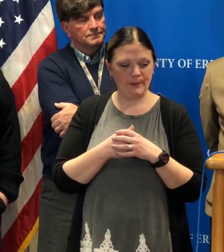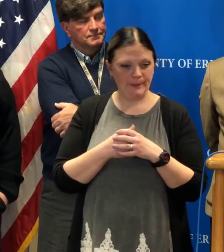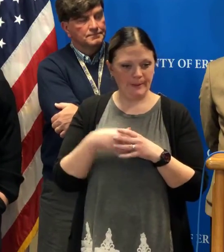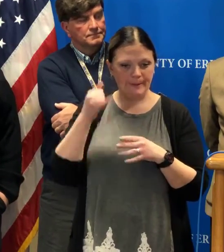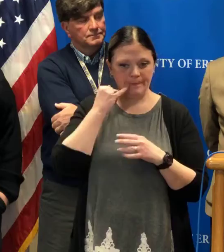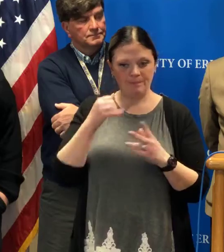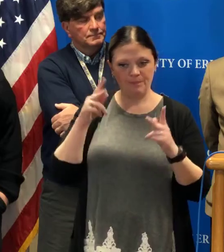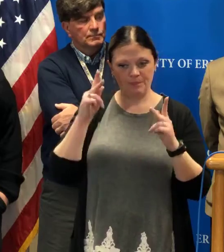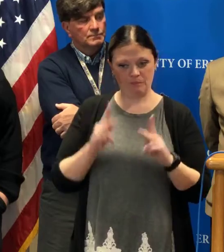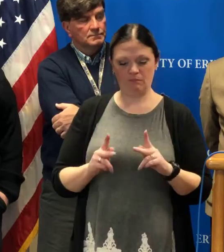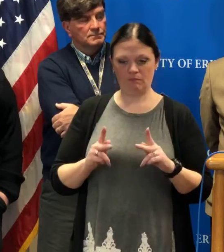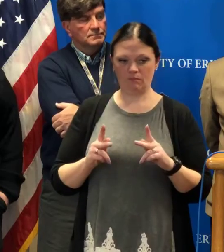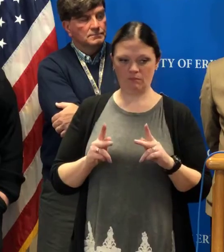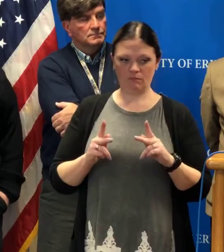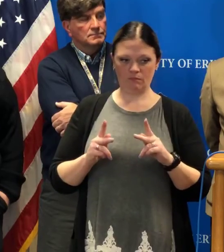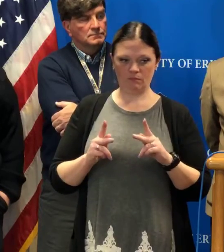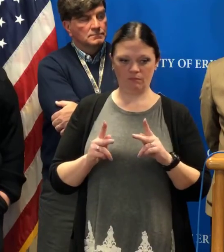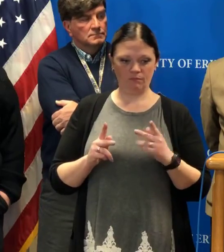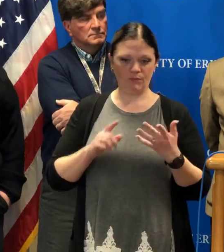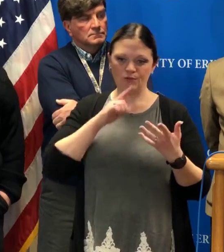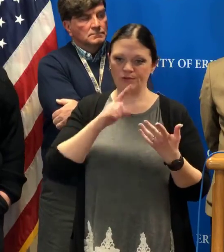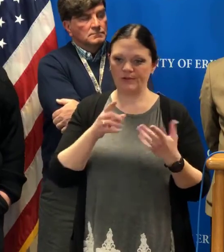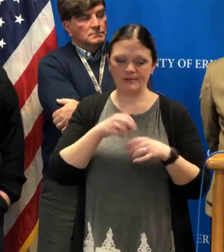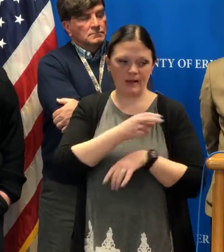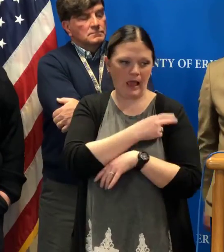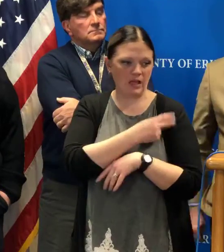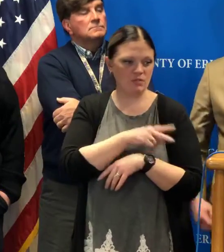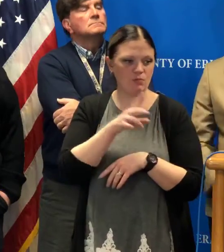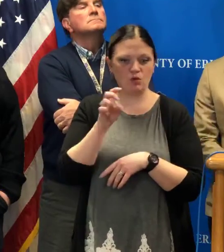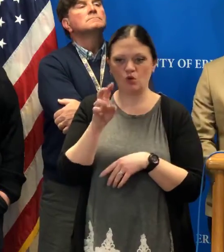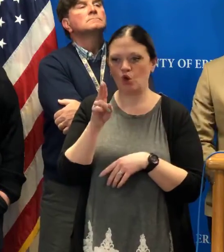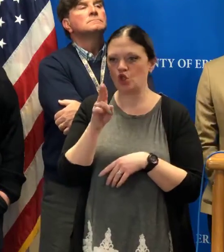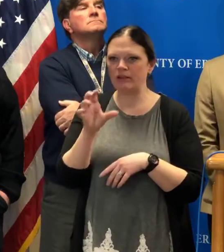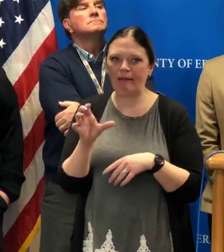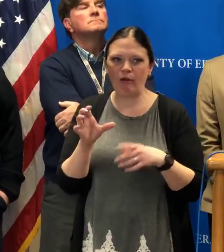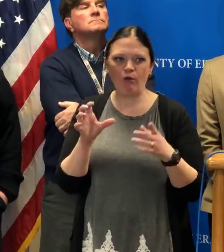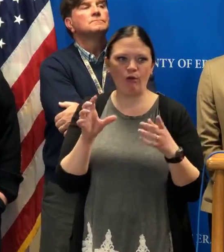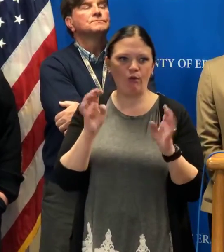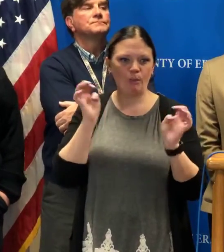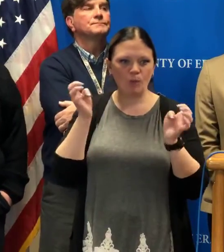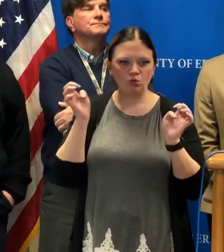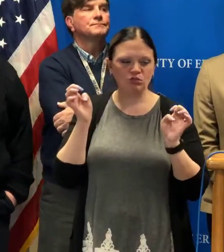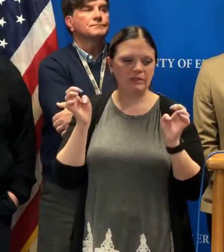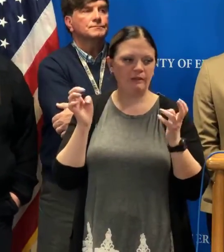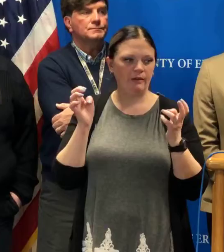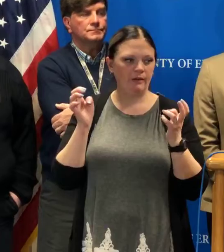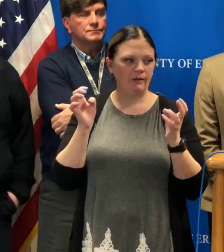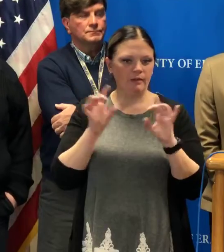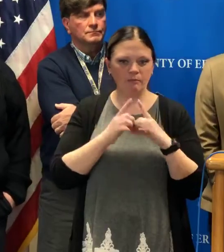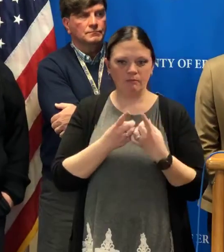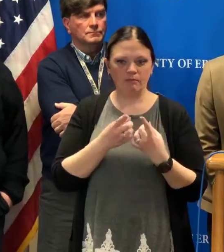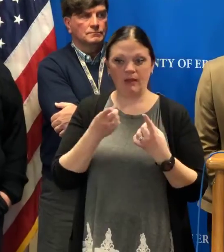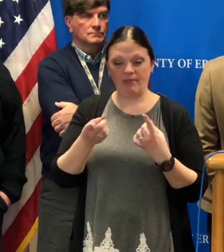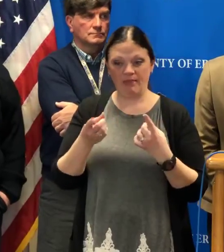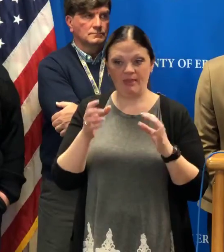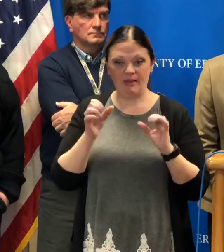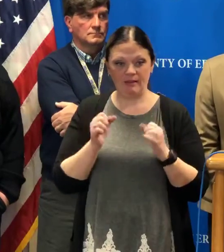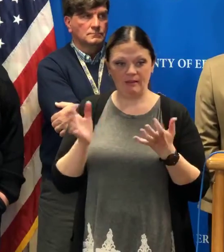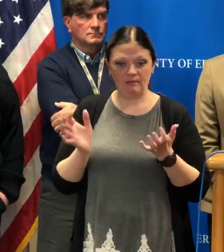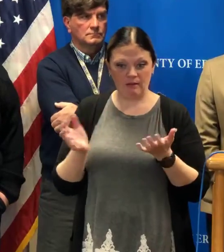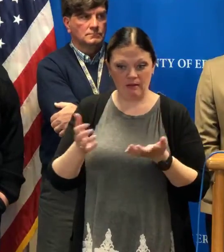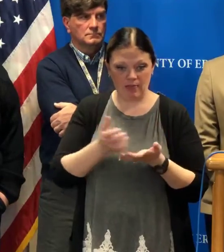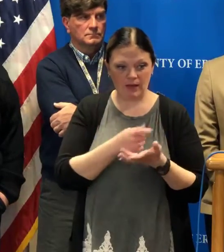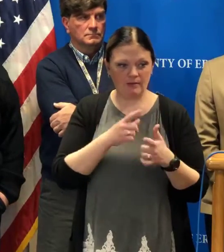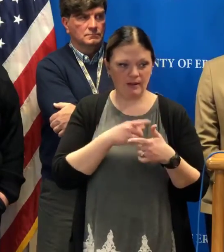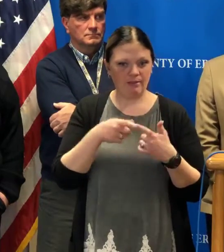If a person is at, say, a hospital or an urgent care center, emergency department, and they have the capacity to collect those specimens,